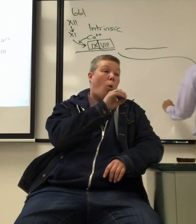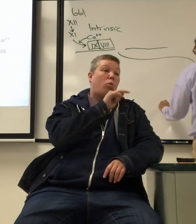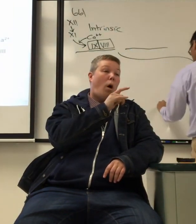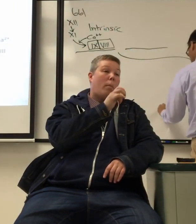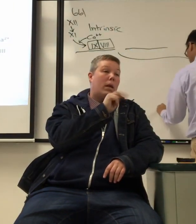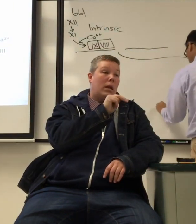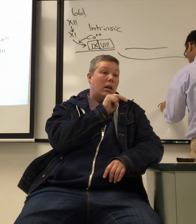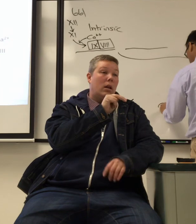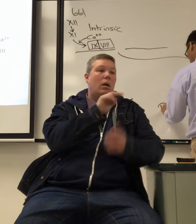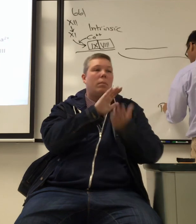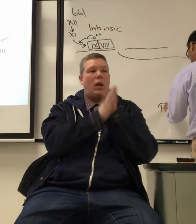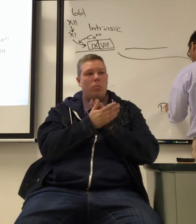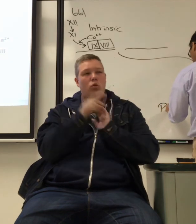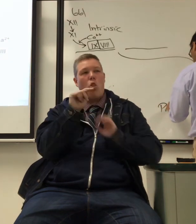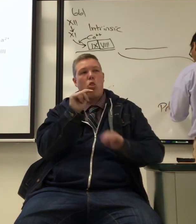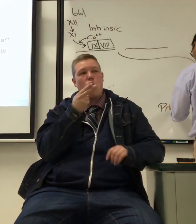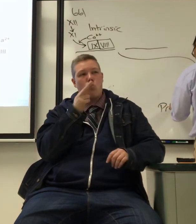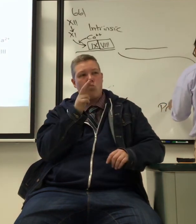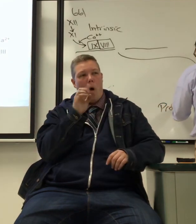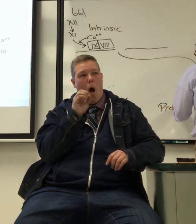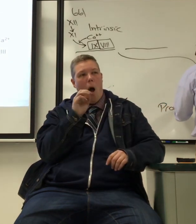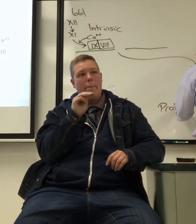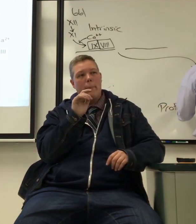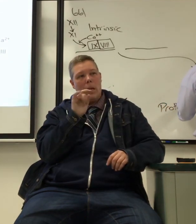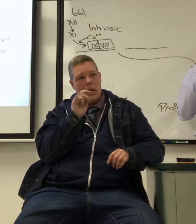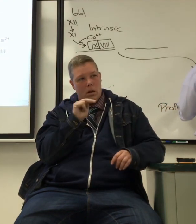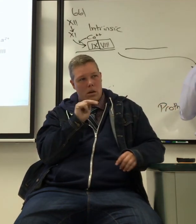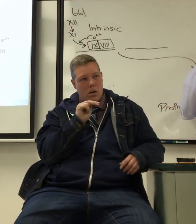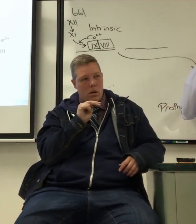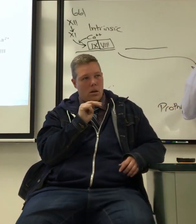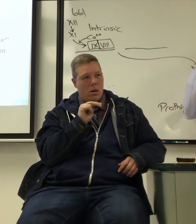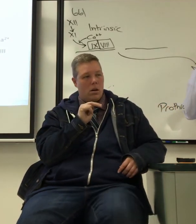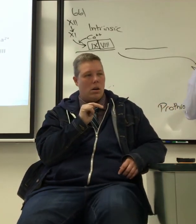Prothrombinase converts prothrombin